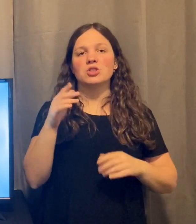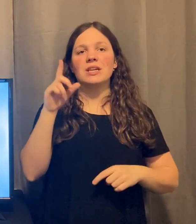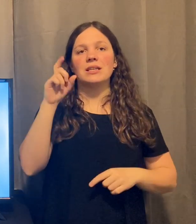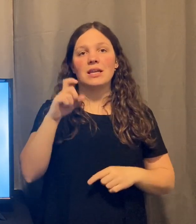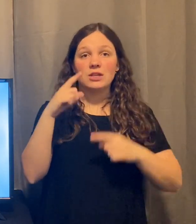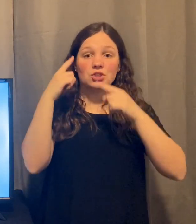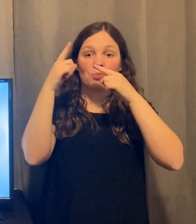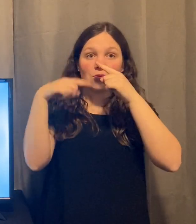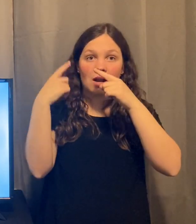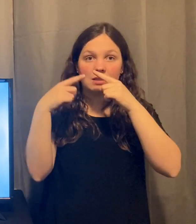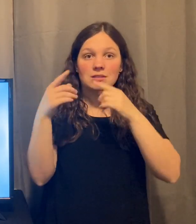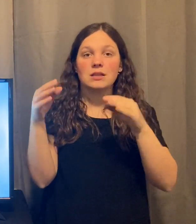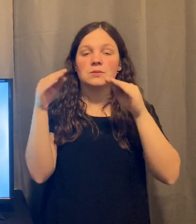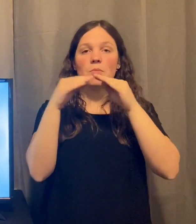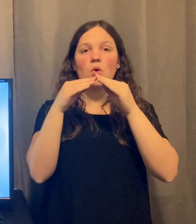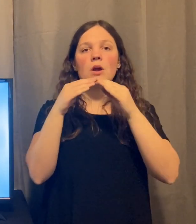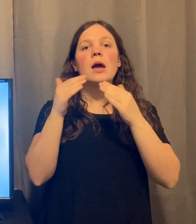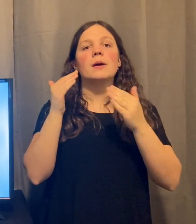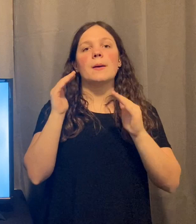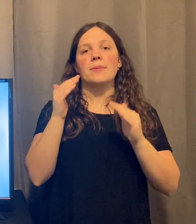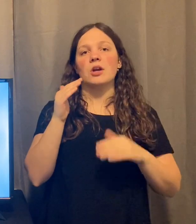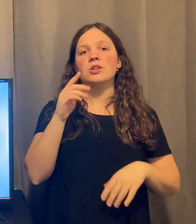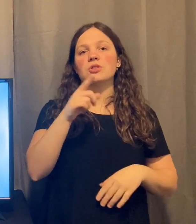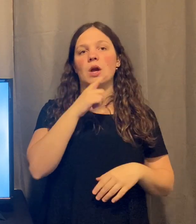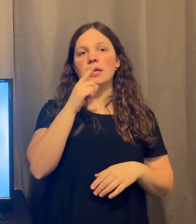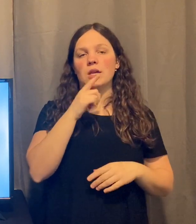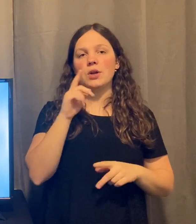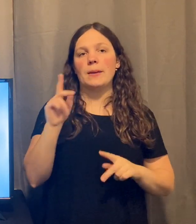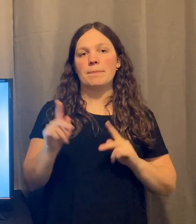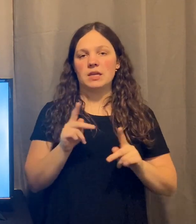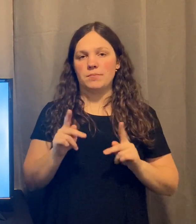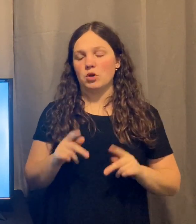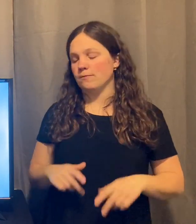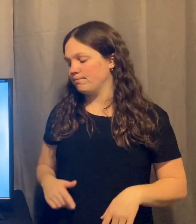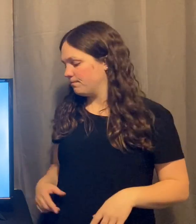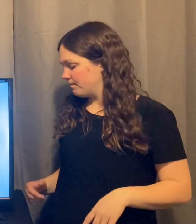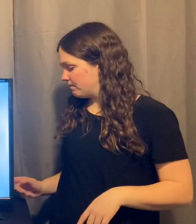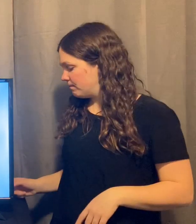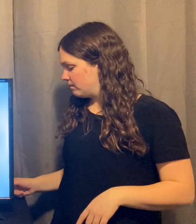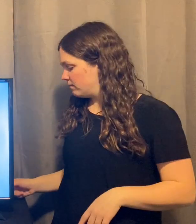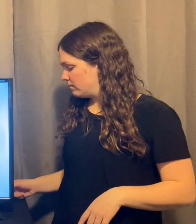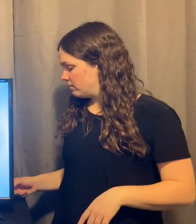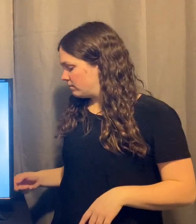person needs to process more compared to hearing people.